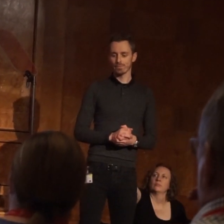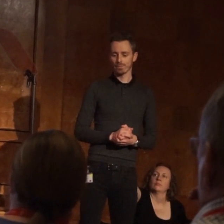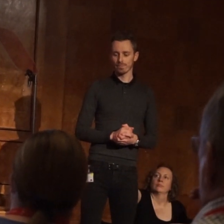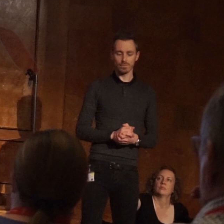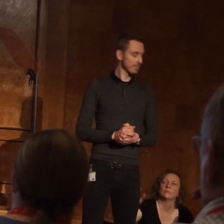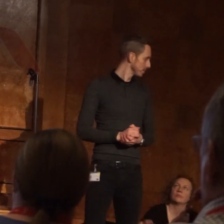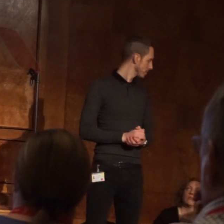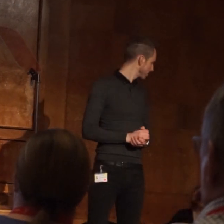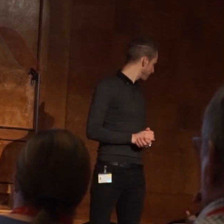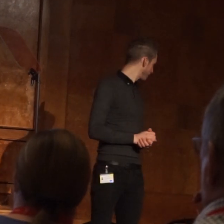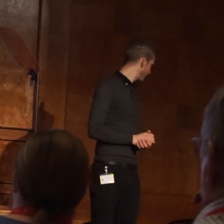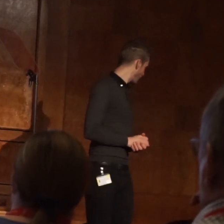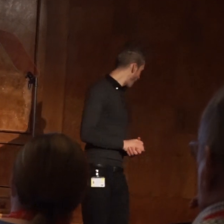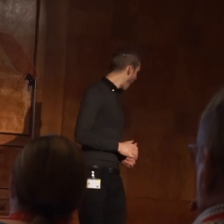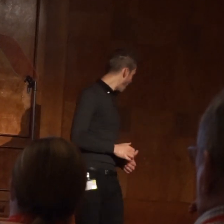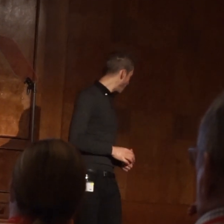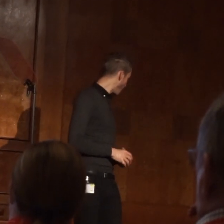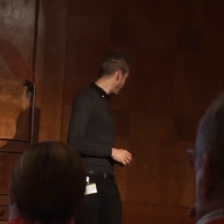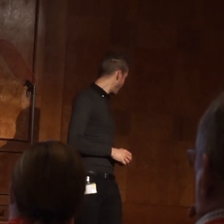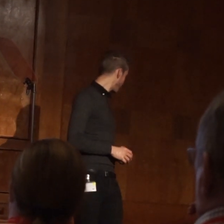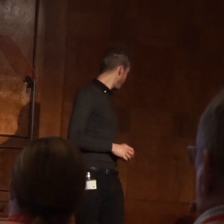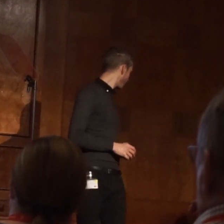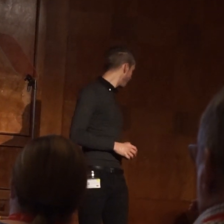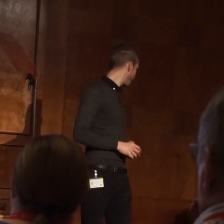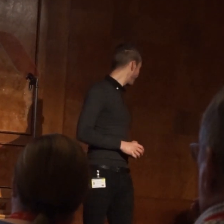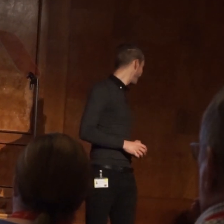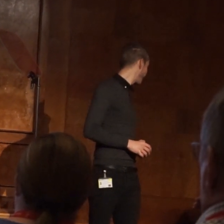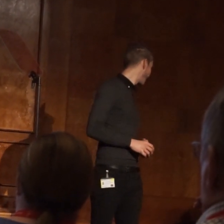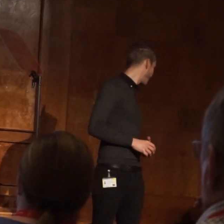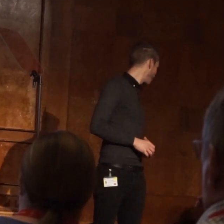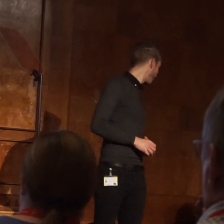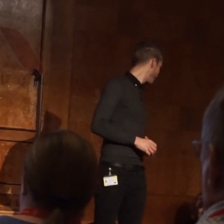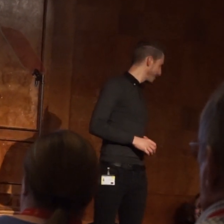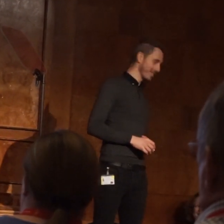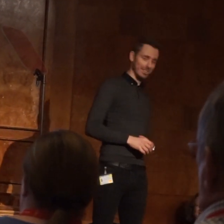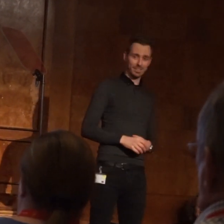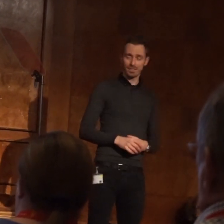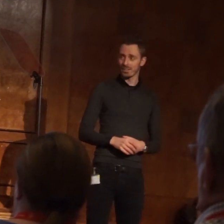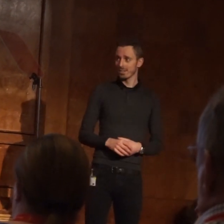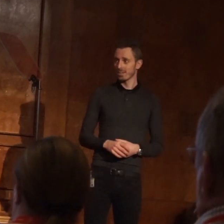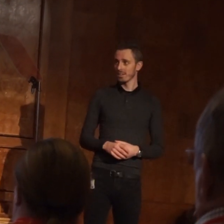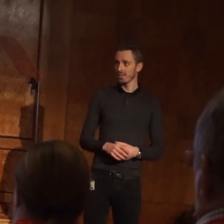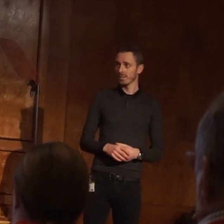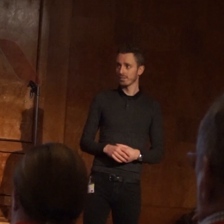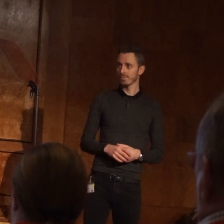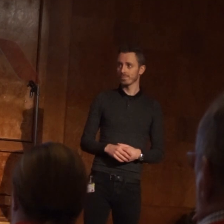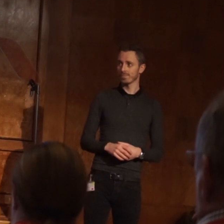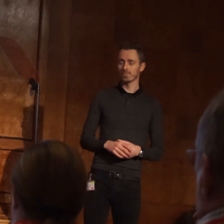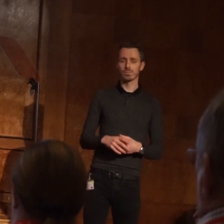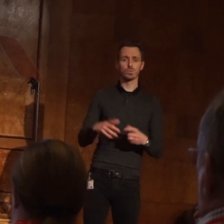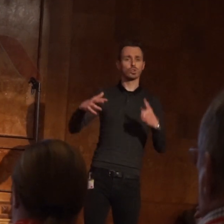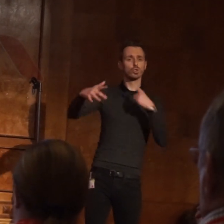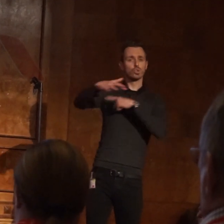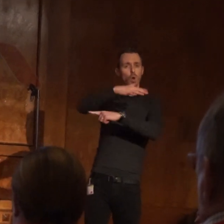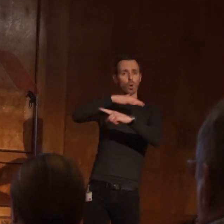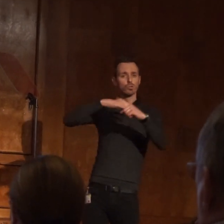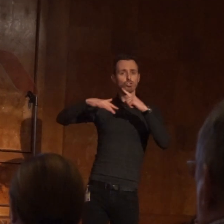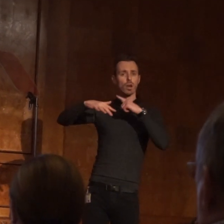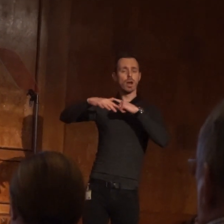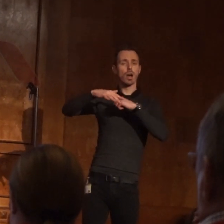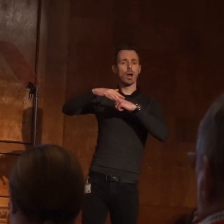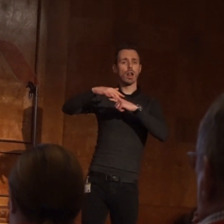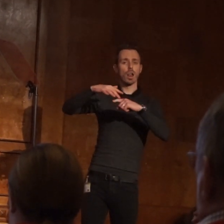refugees. The treatment of people social security